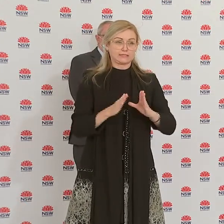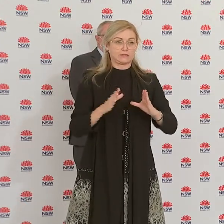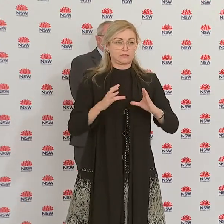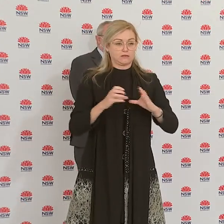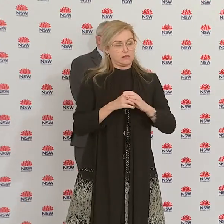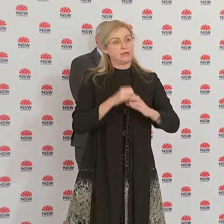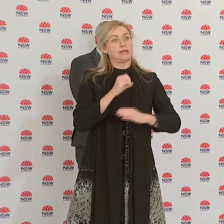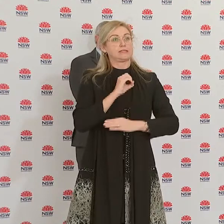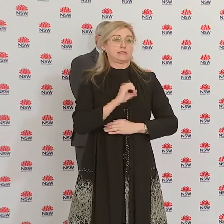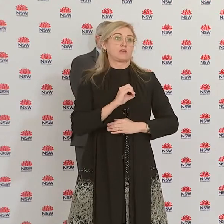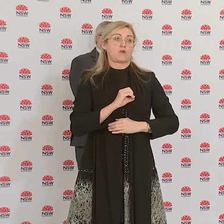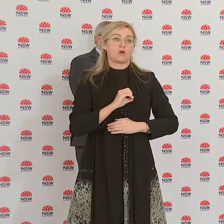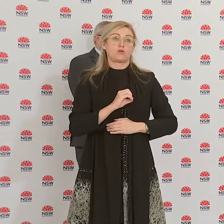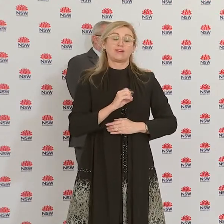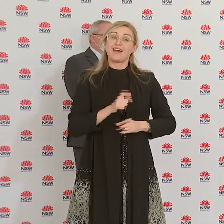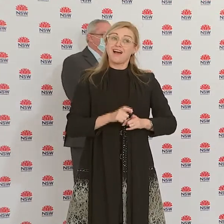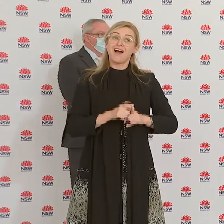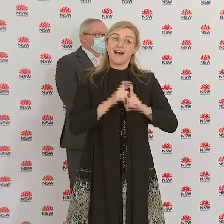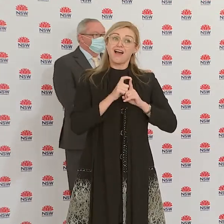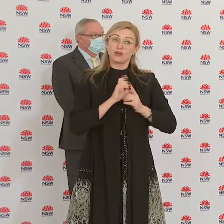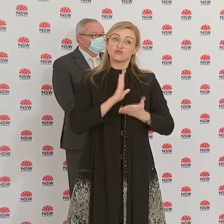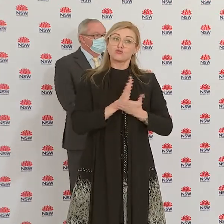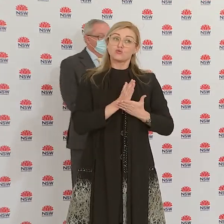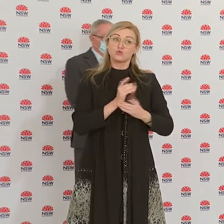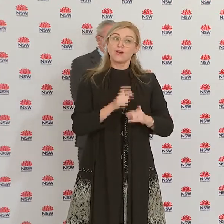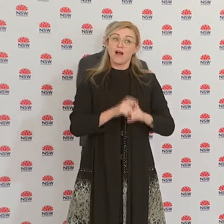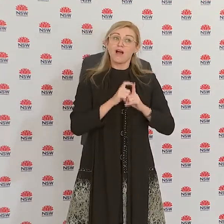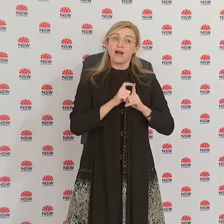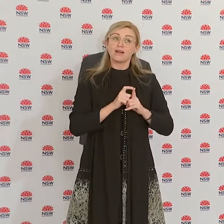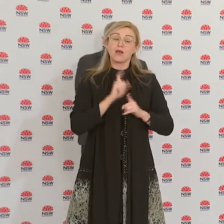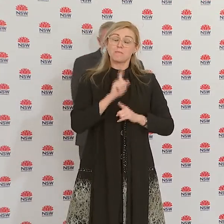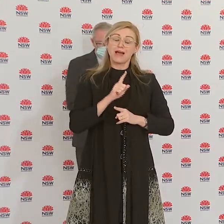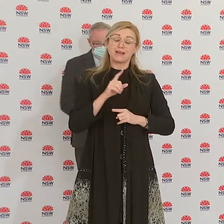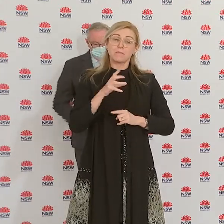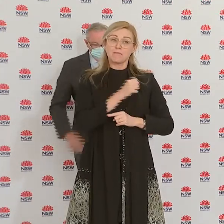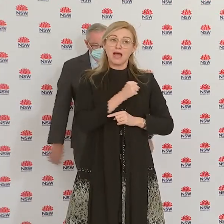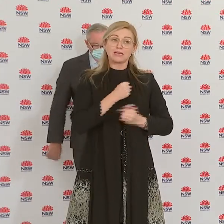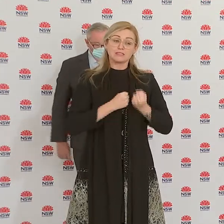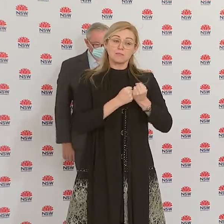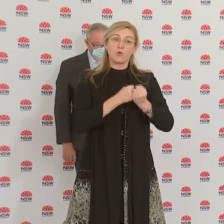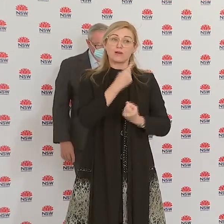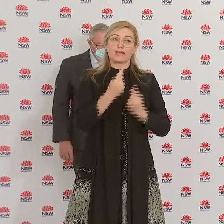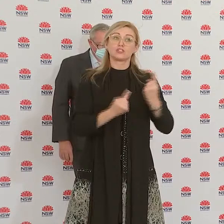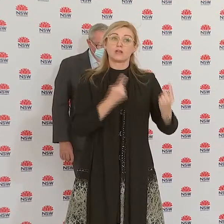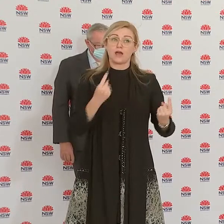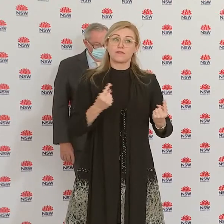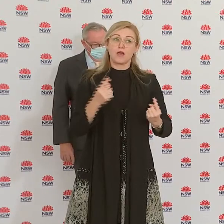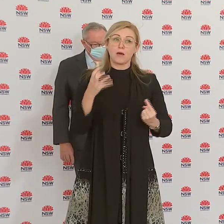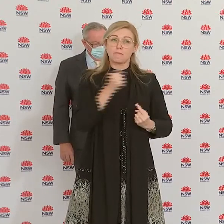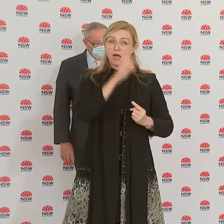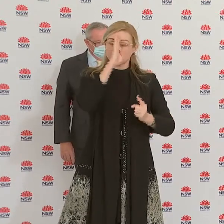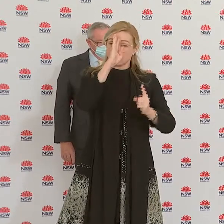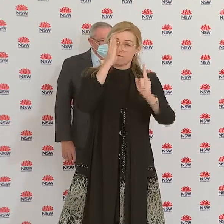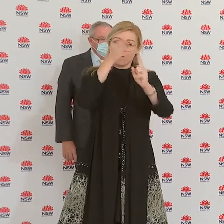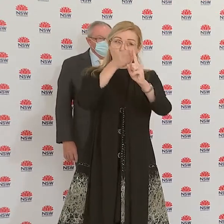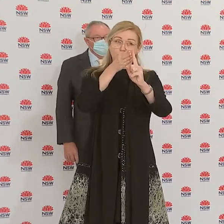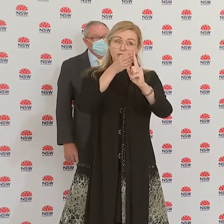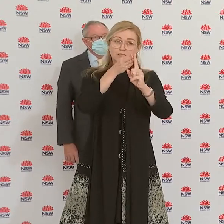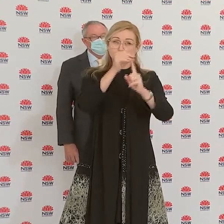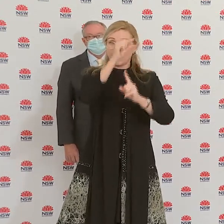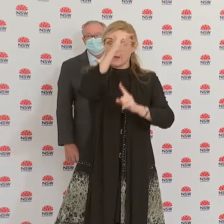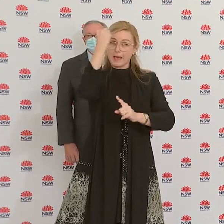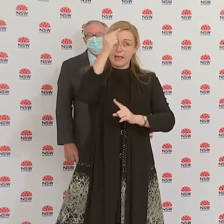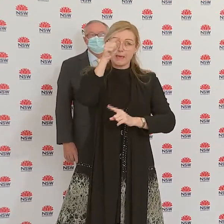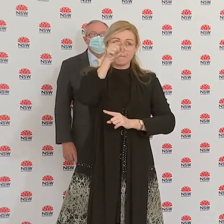This is complex. It is hard. But we need to work together, keep our eye focused on the outcome. And